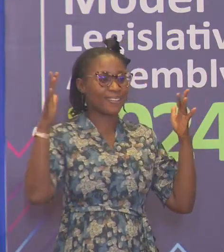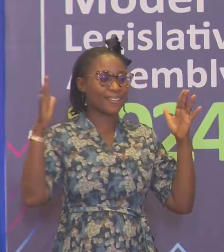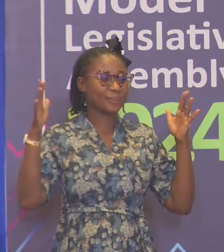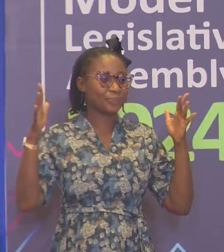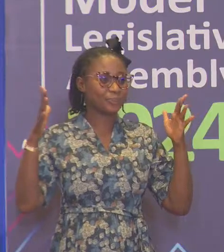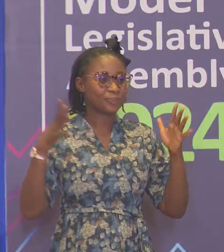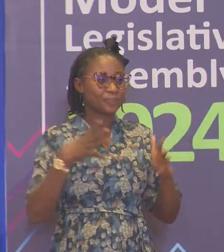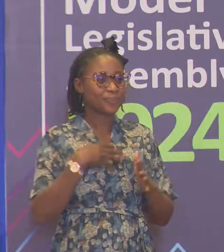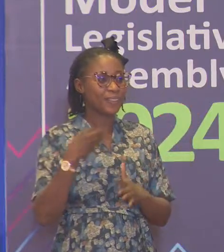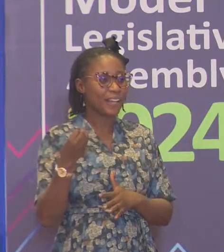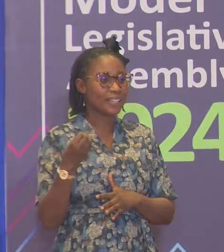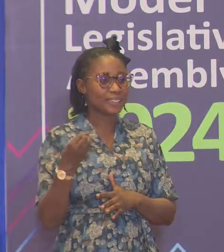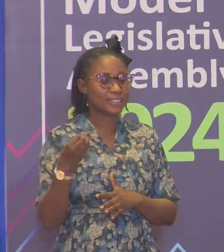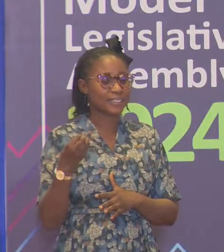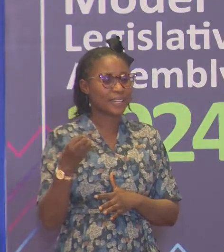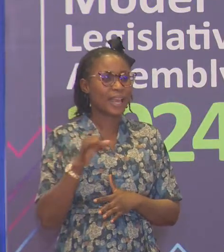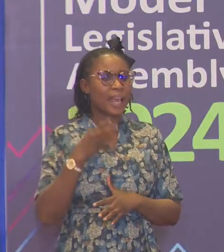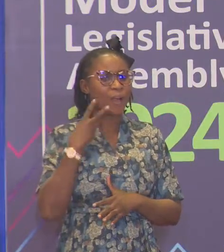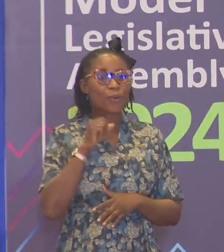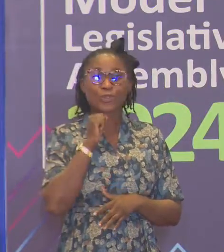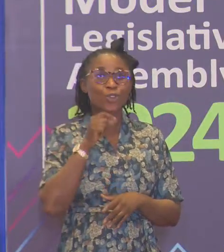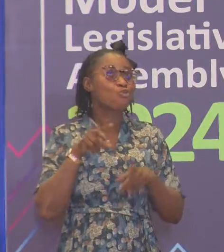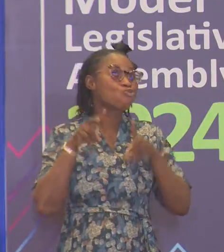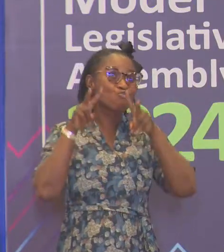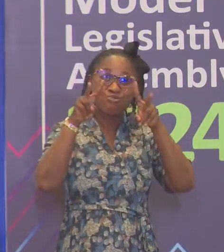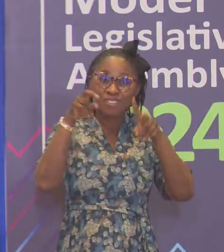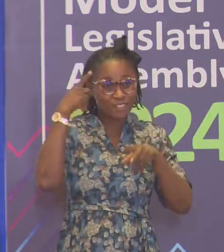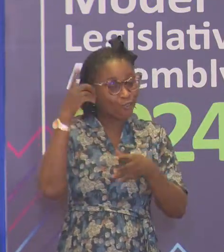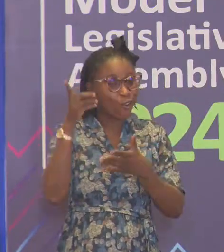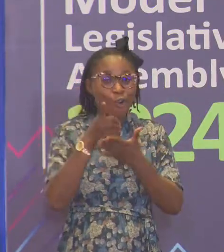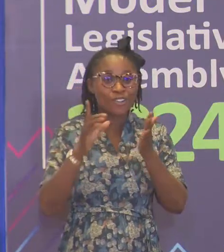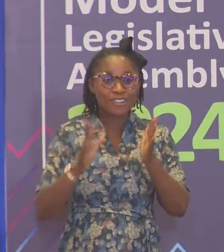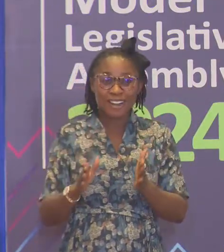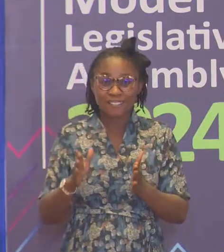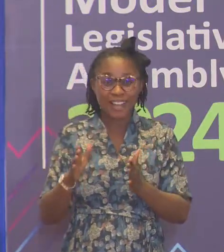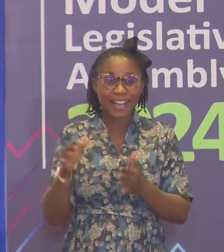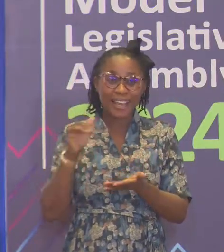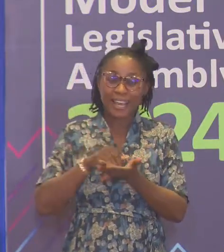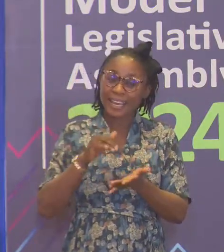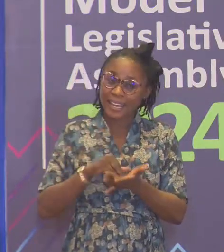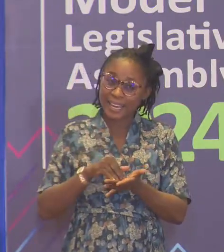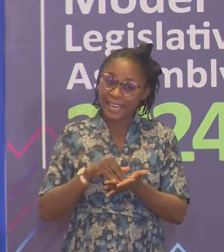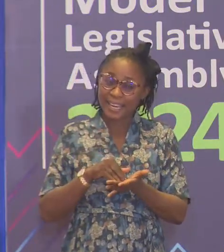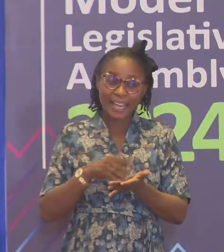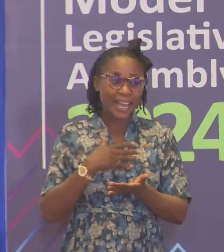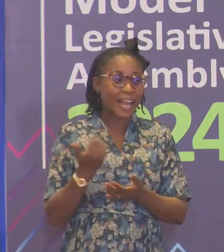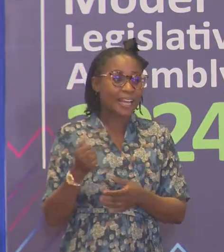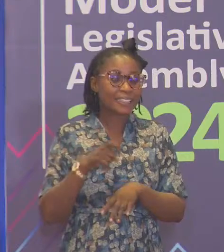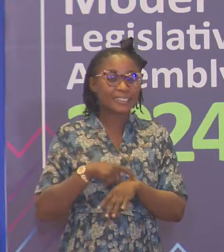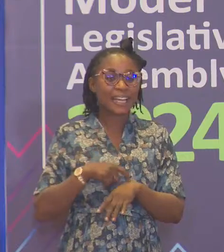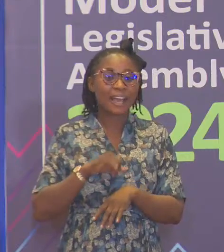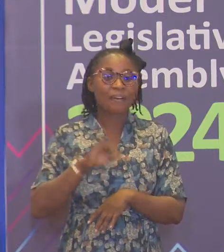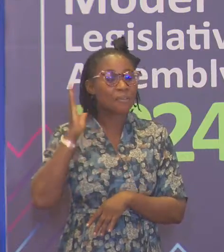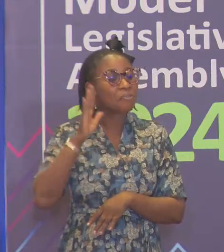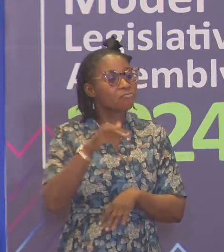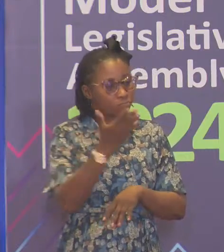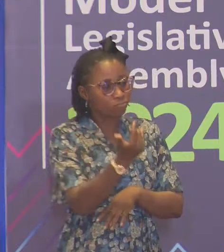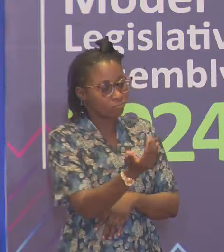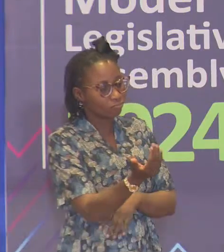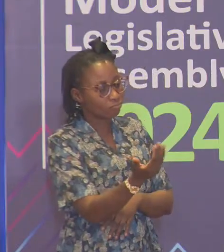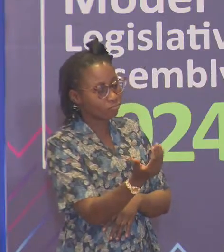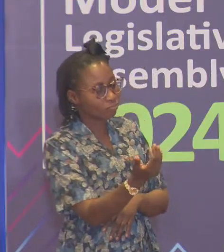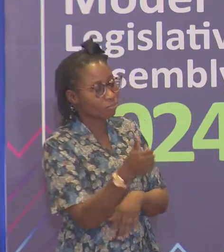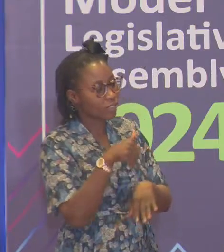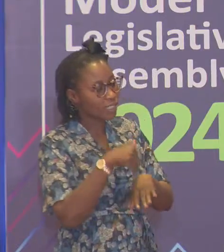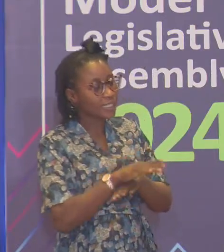And I was no longer looking for the draftsman again. And anytime I can just go, look, I'll just